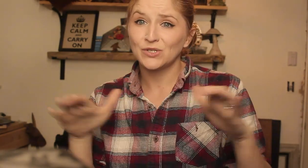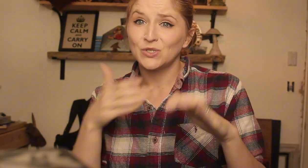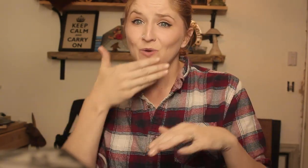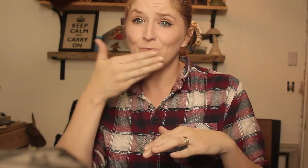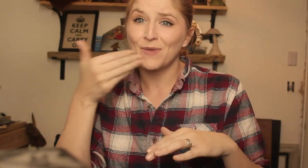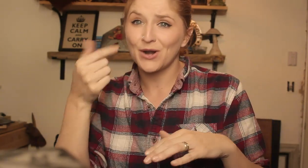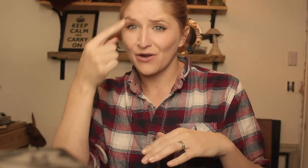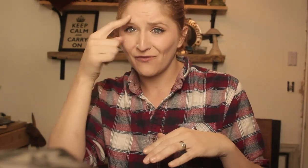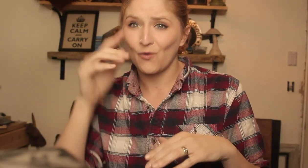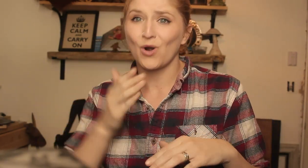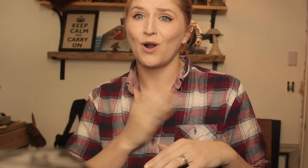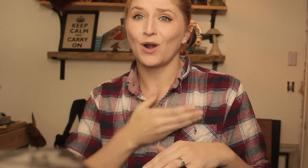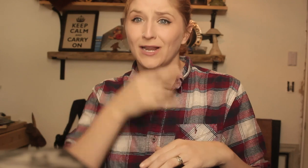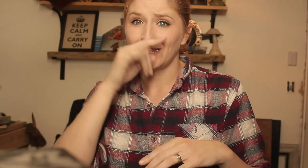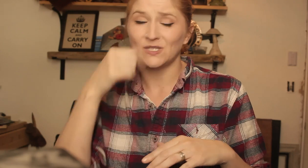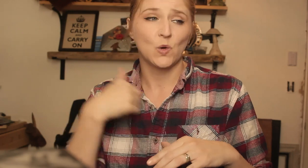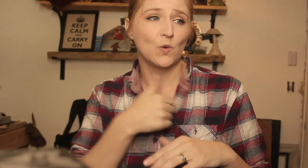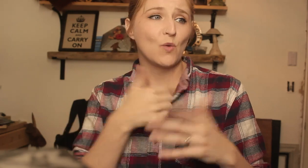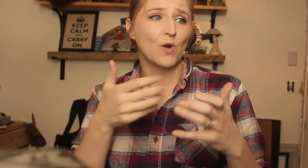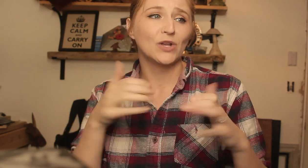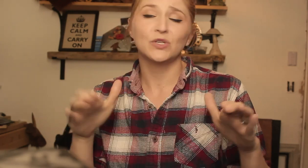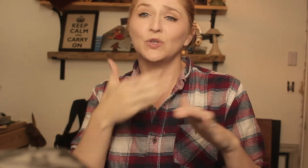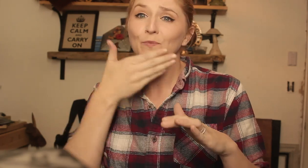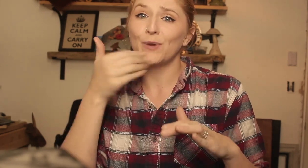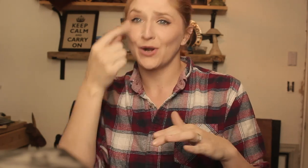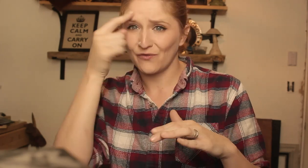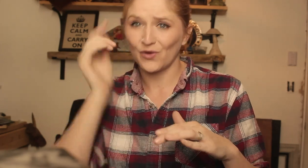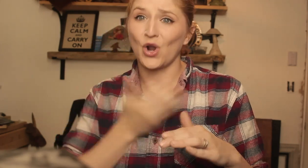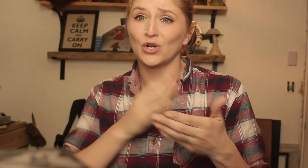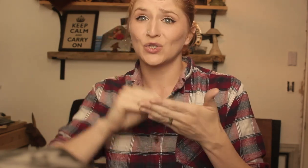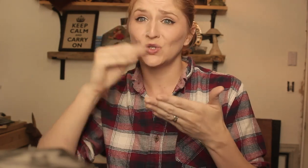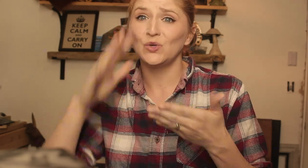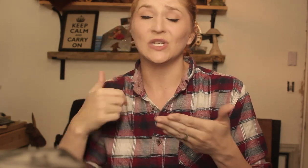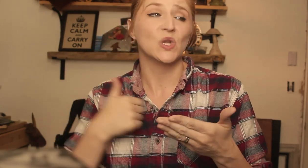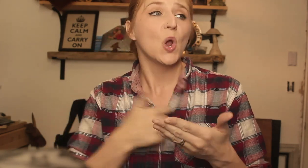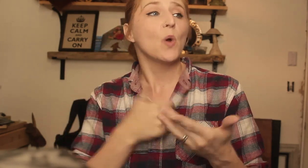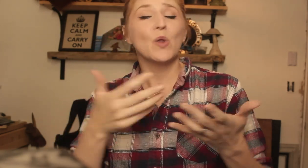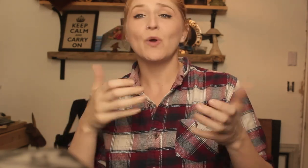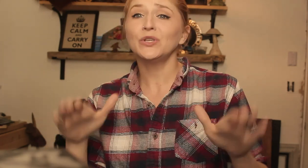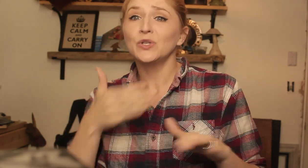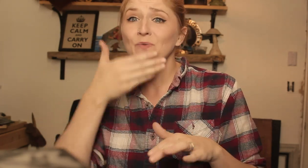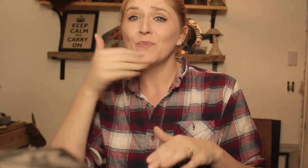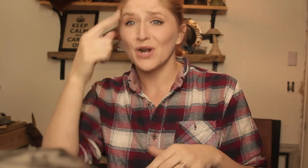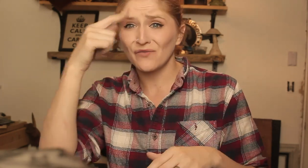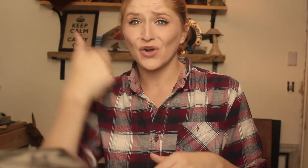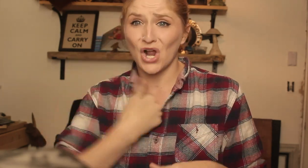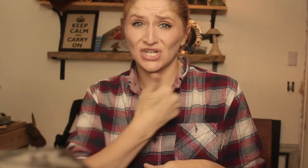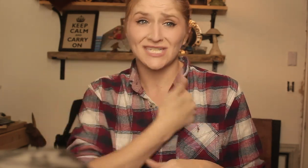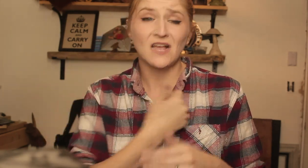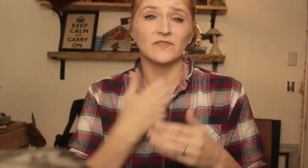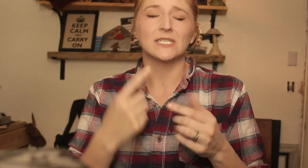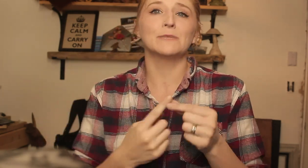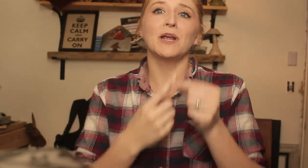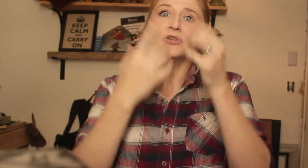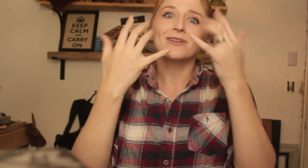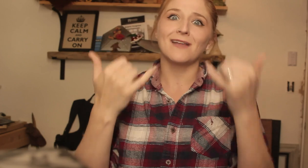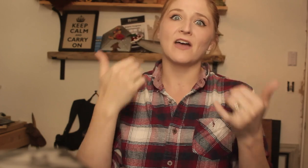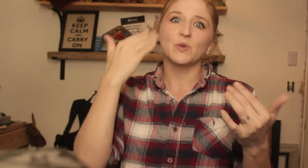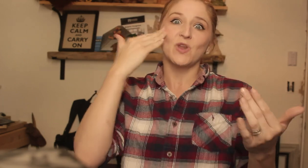do better for our kids. We want to do better for our students. We want to do better for ourselves, especially now that we